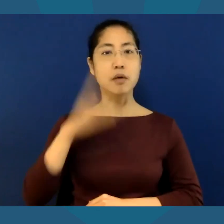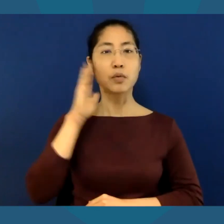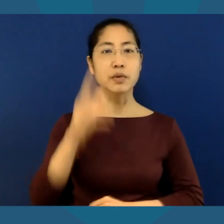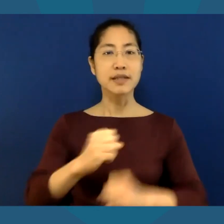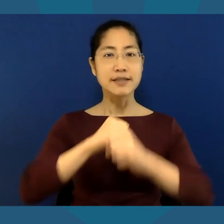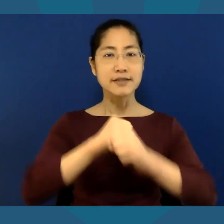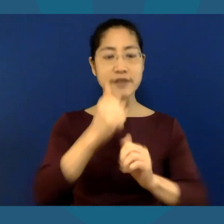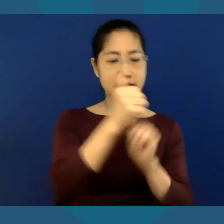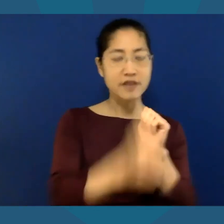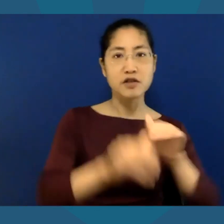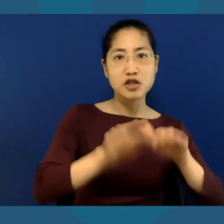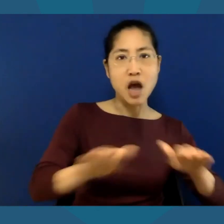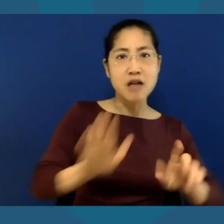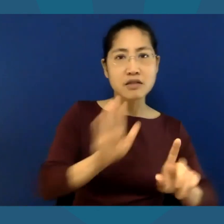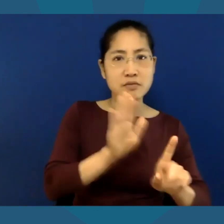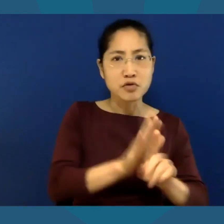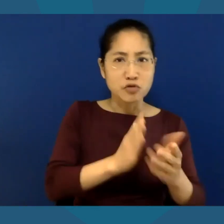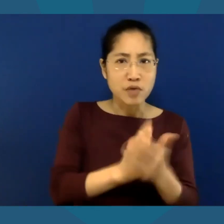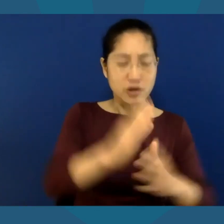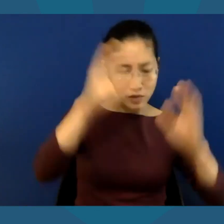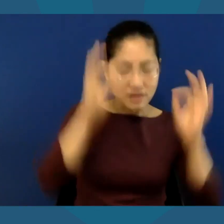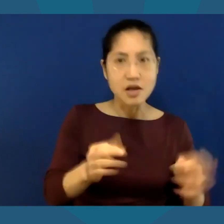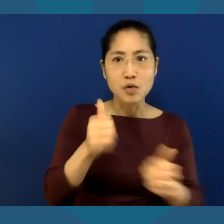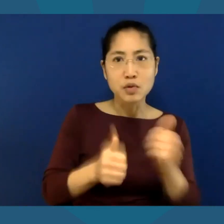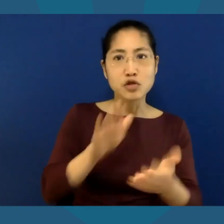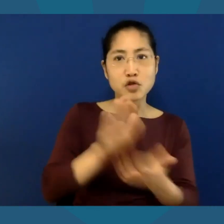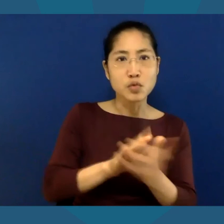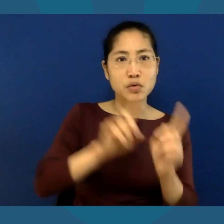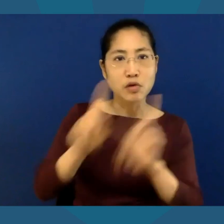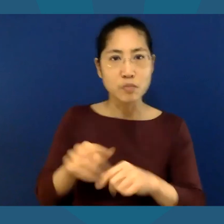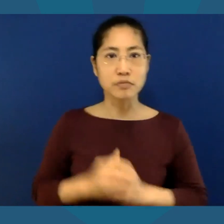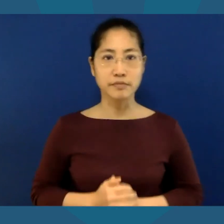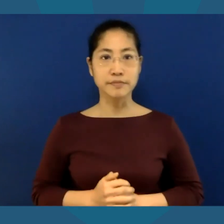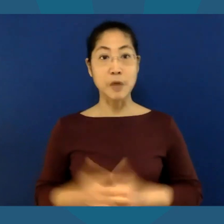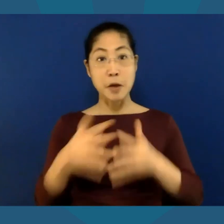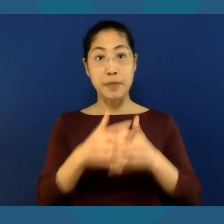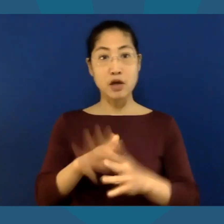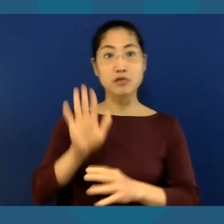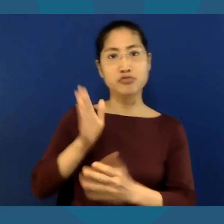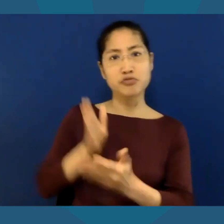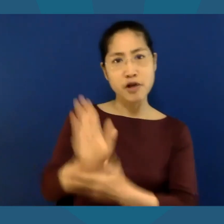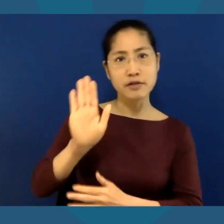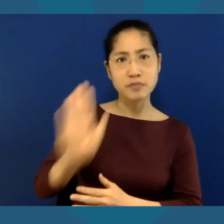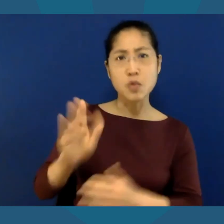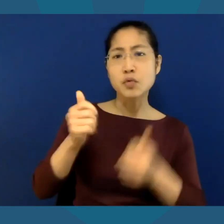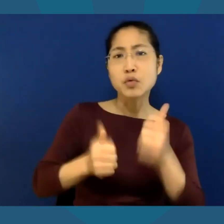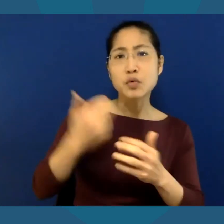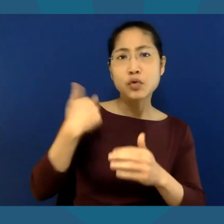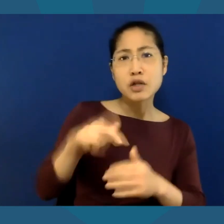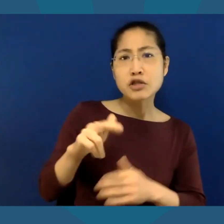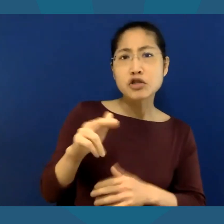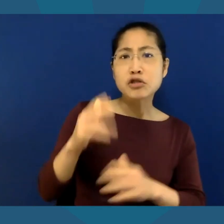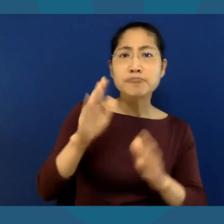Republican, I will defend the right of every child to have school choice, for Americans to